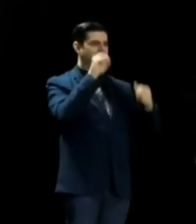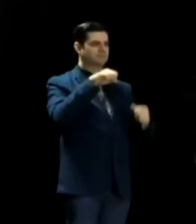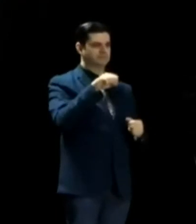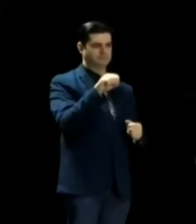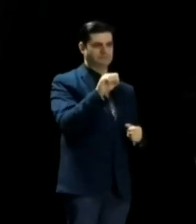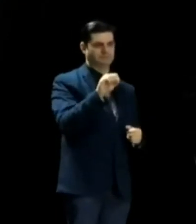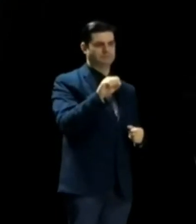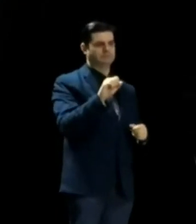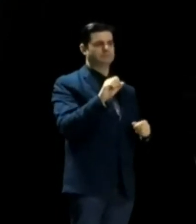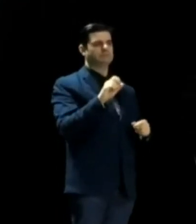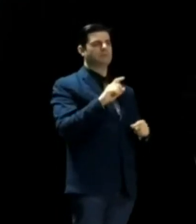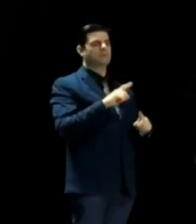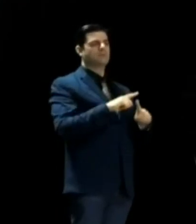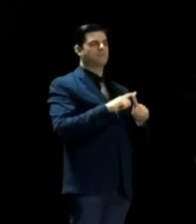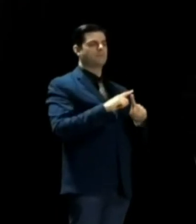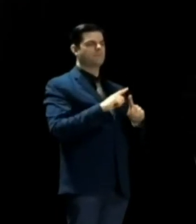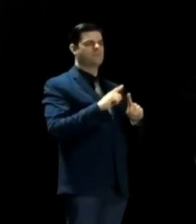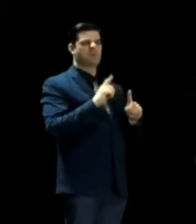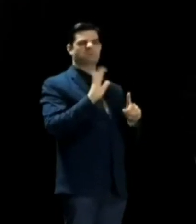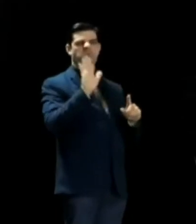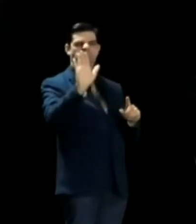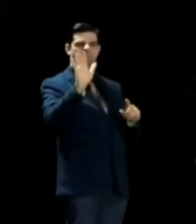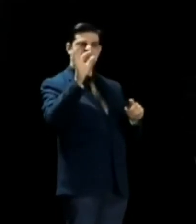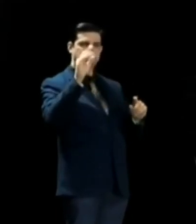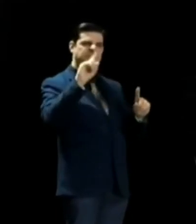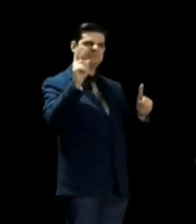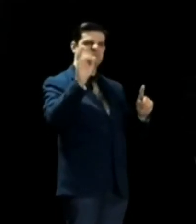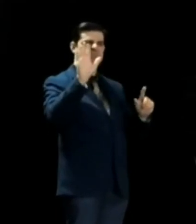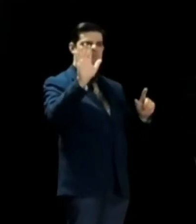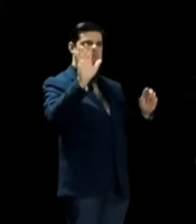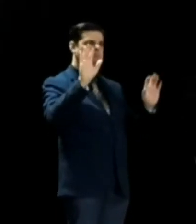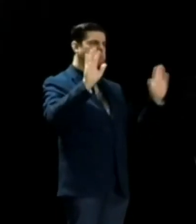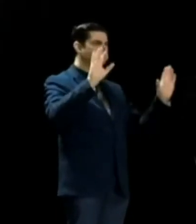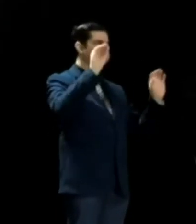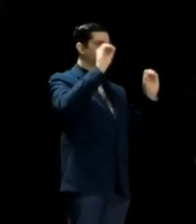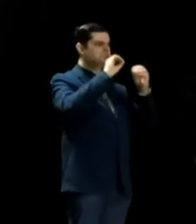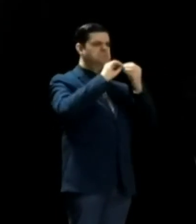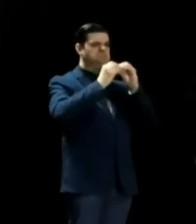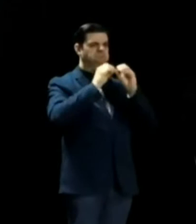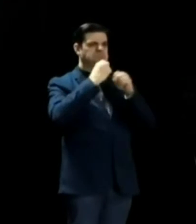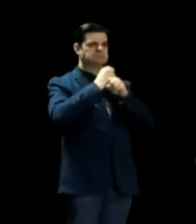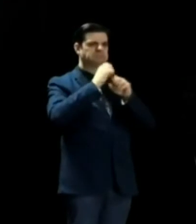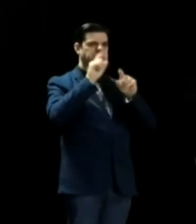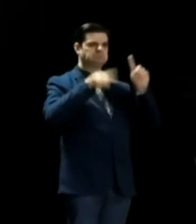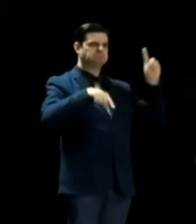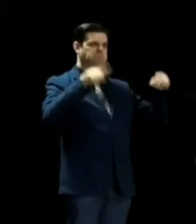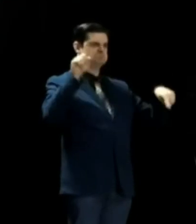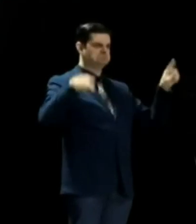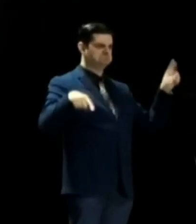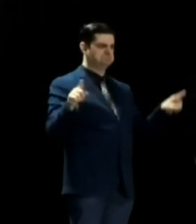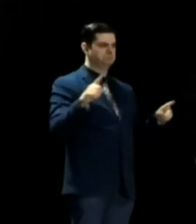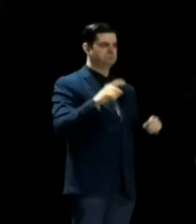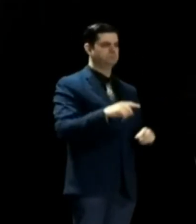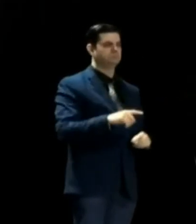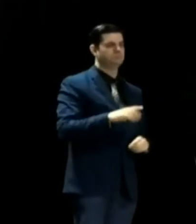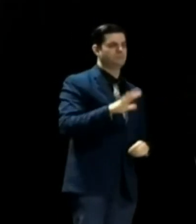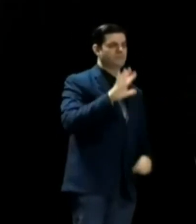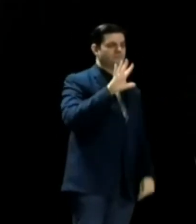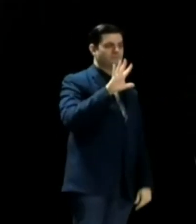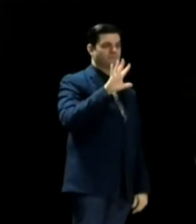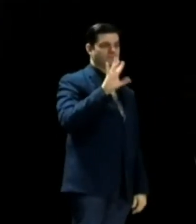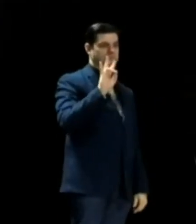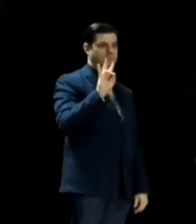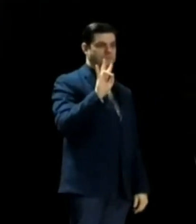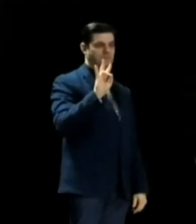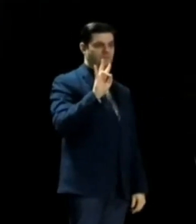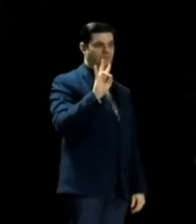so that will want to be represented. But I think this is how you do it. You don't do it with 57 counties saying to the governor of the state of New York,